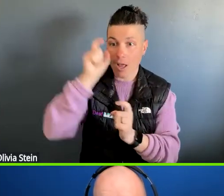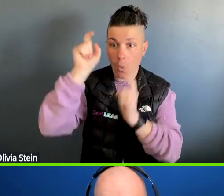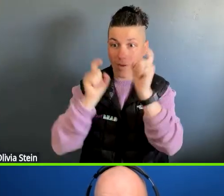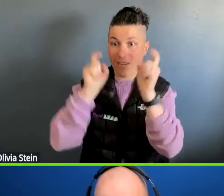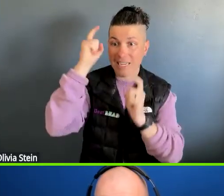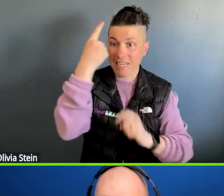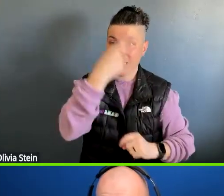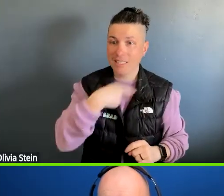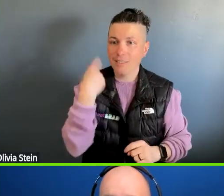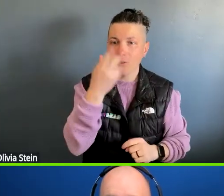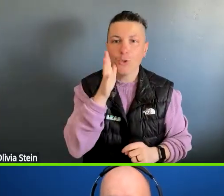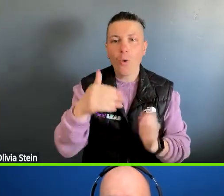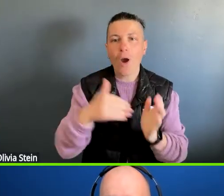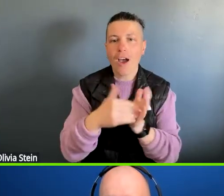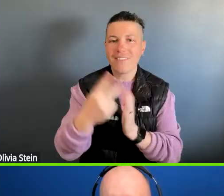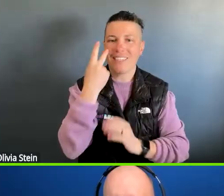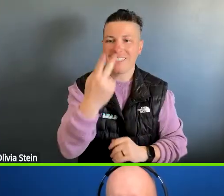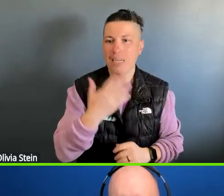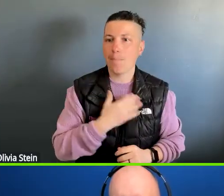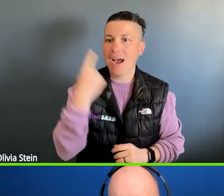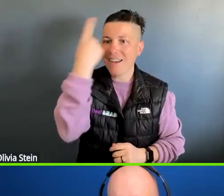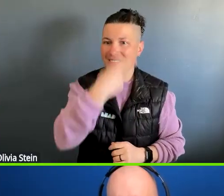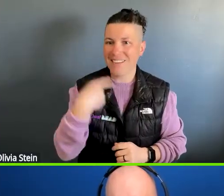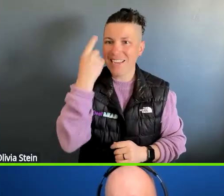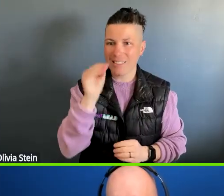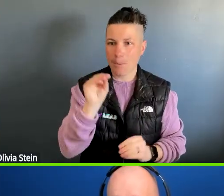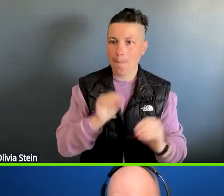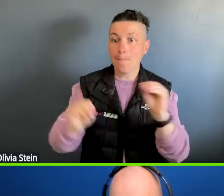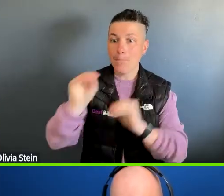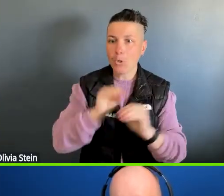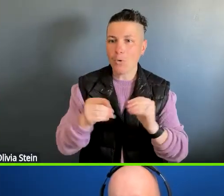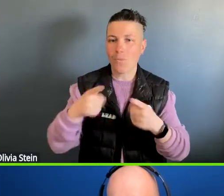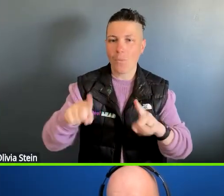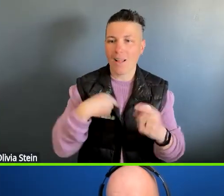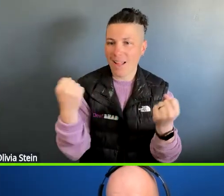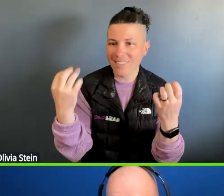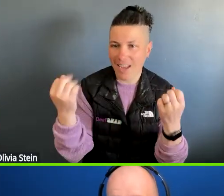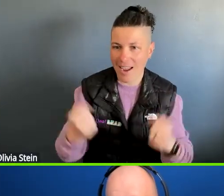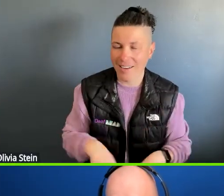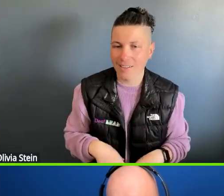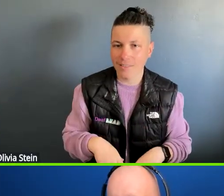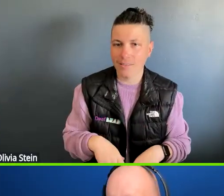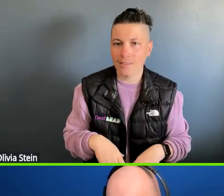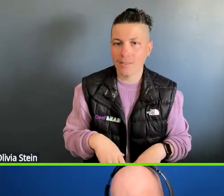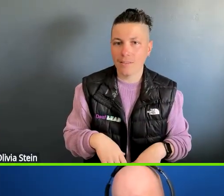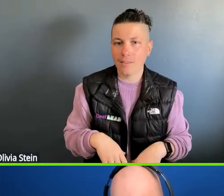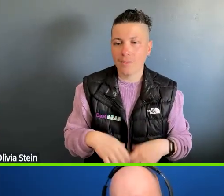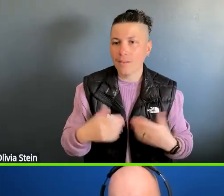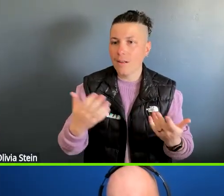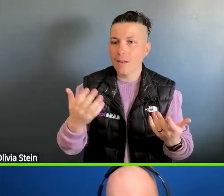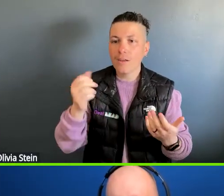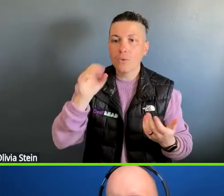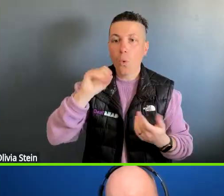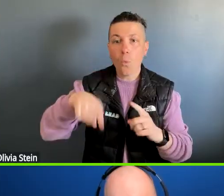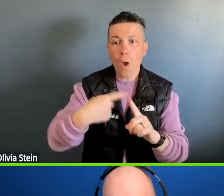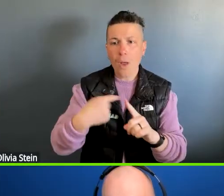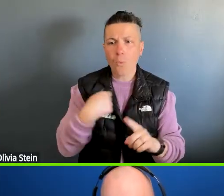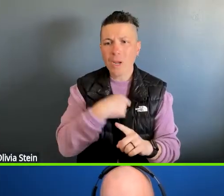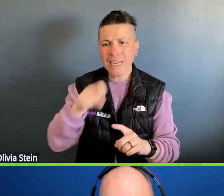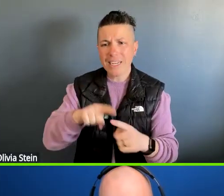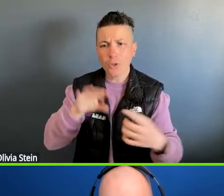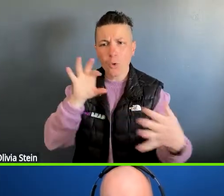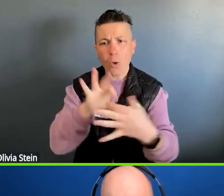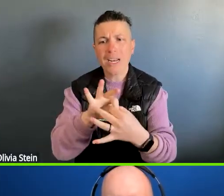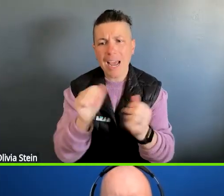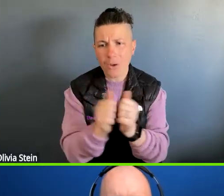very expressive in how we use language on our face. You may see myself and my face be a little bit more animated than a person who's